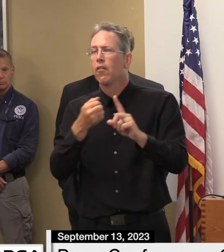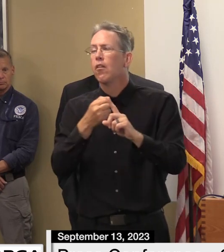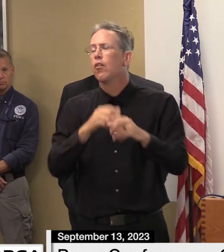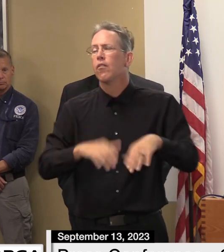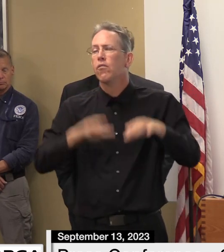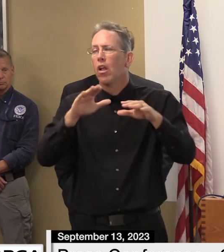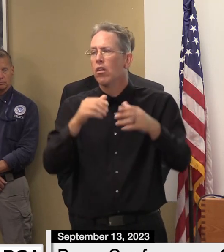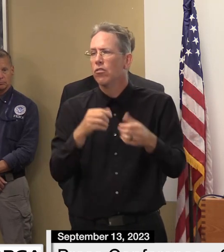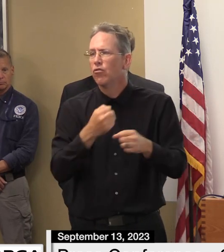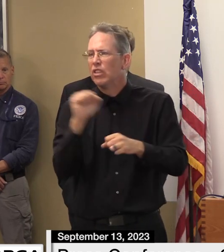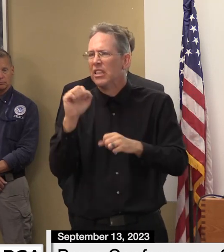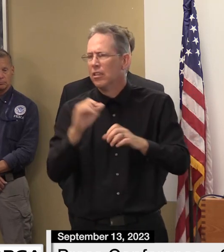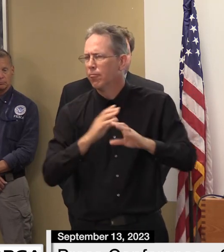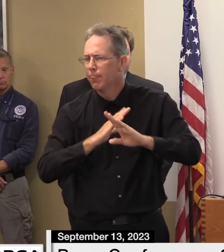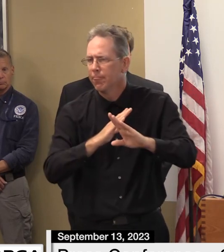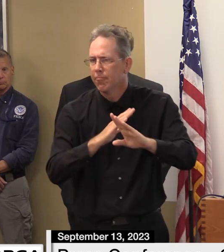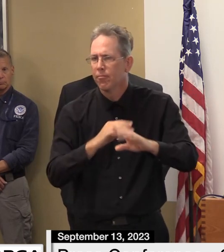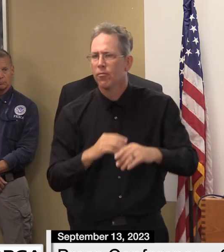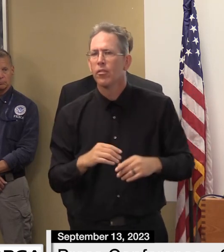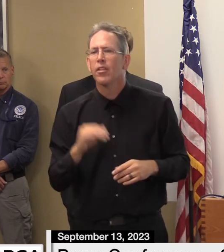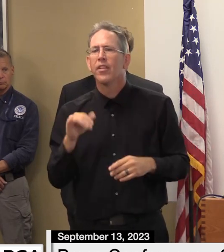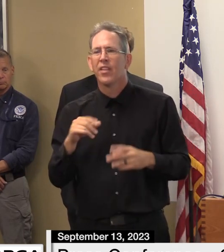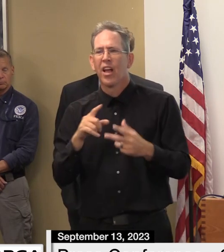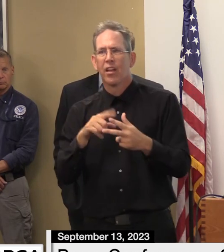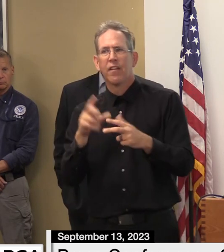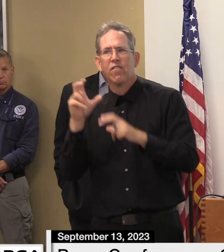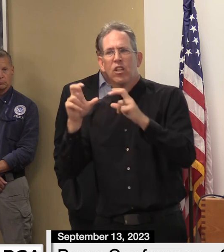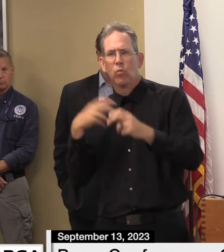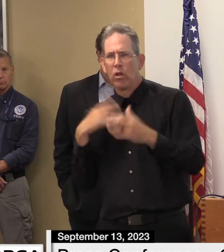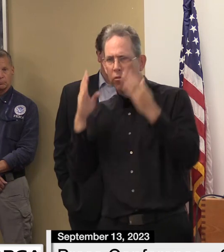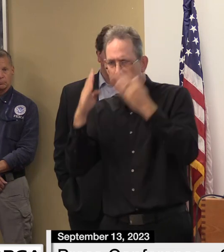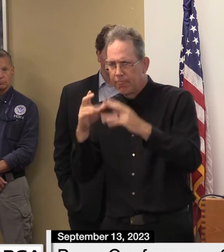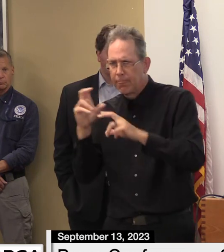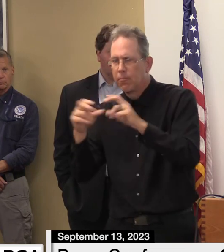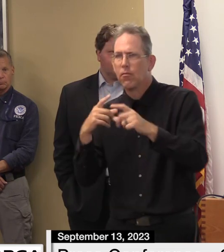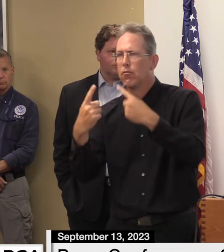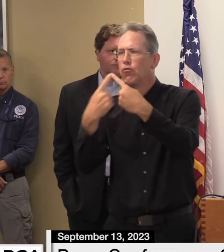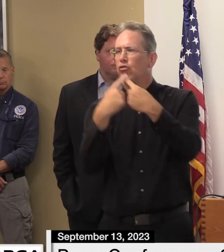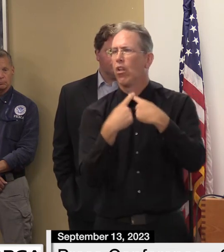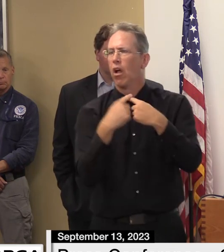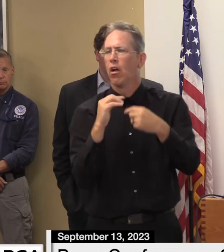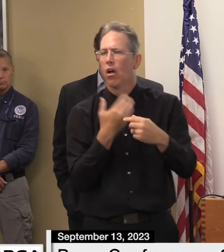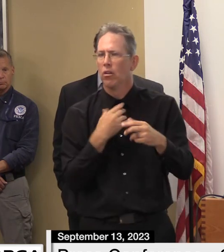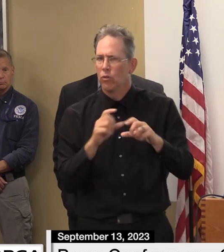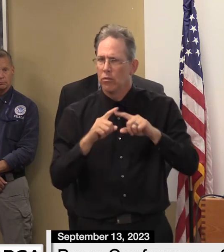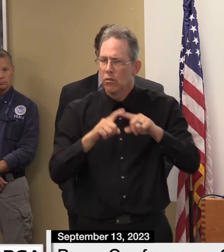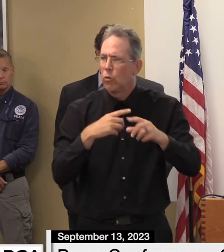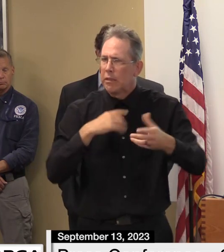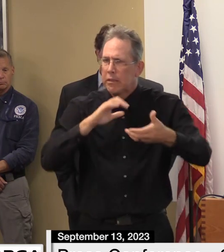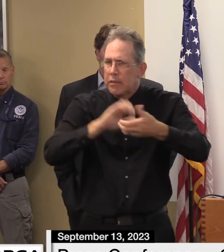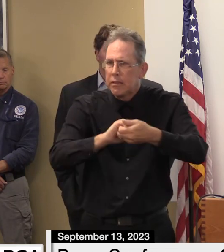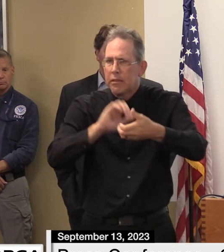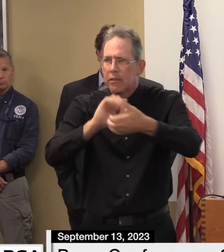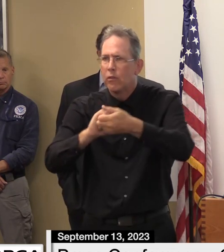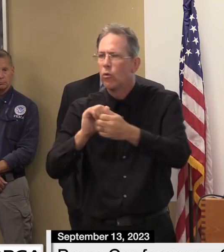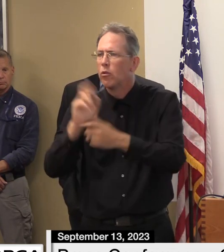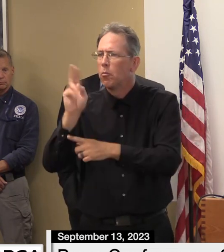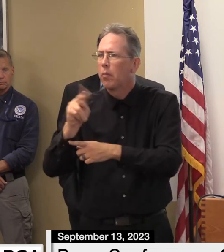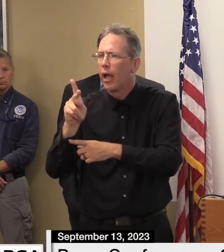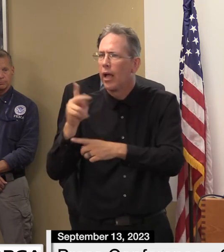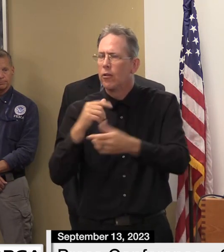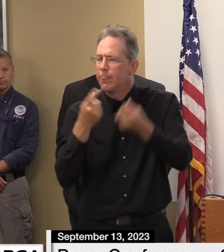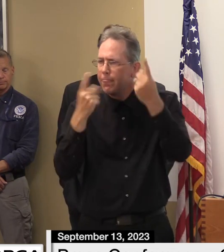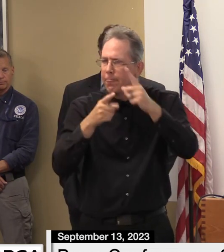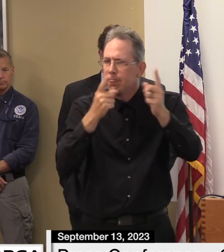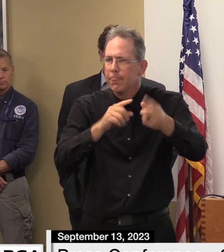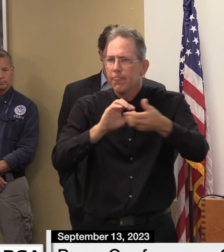these investments are going to rely on and help us partner with banks and credit unions and lenders so that